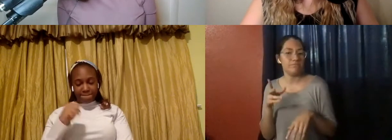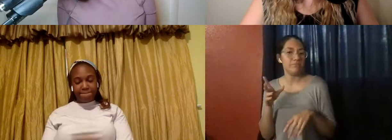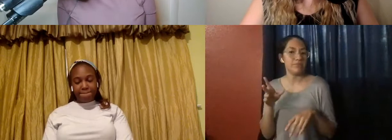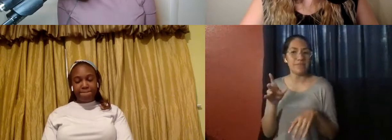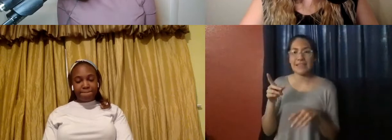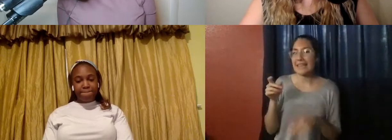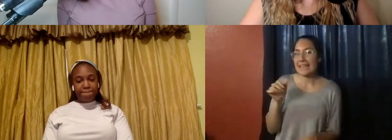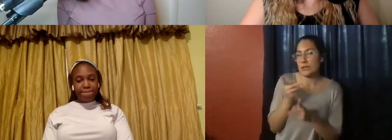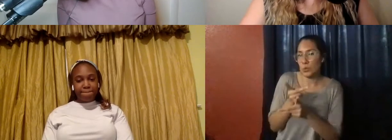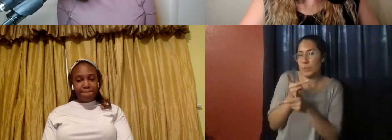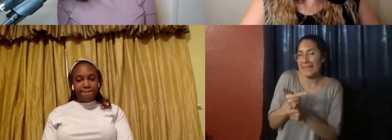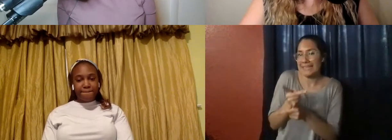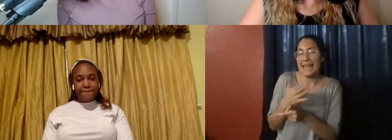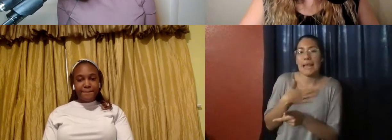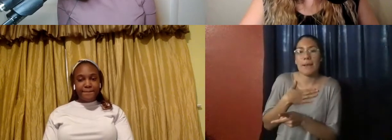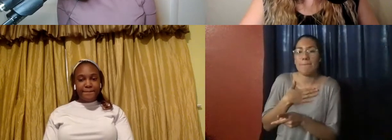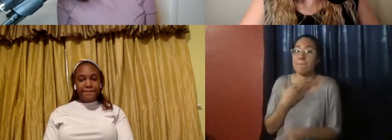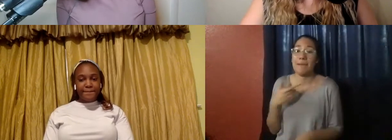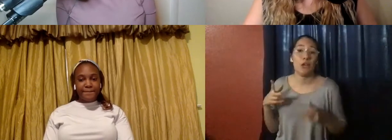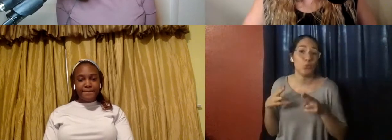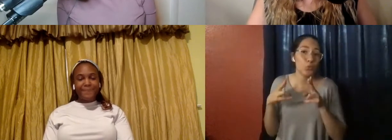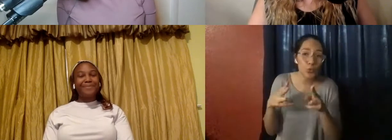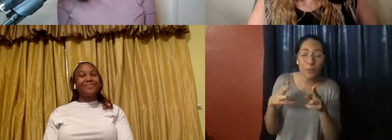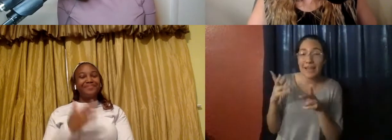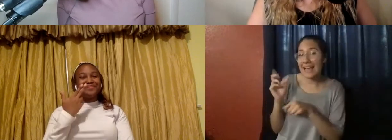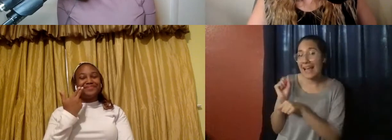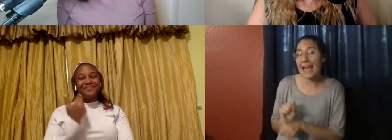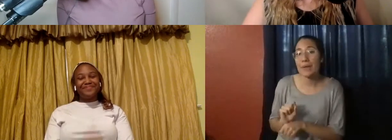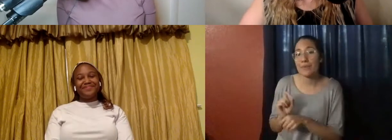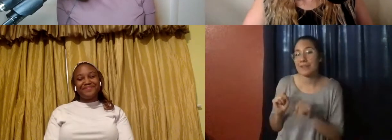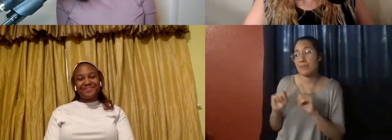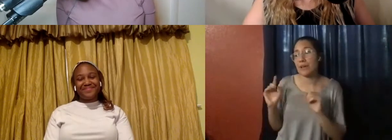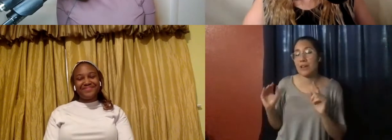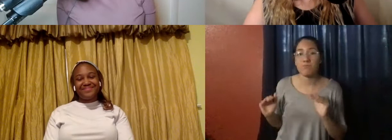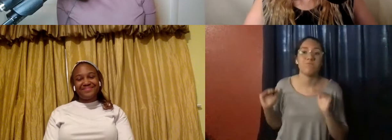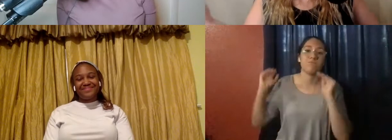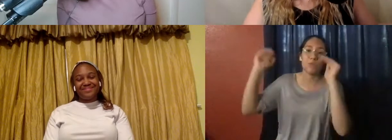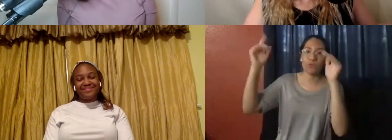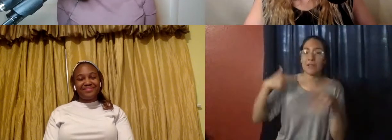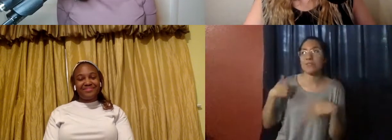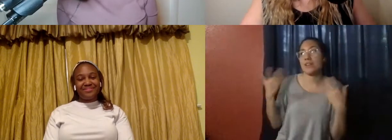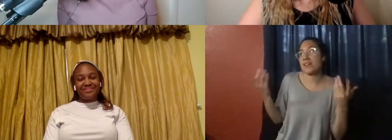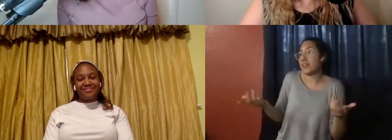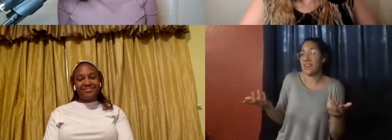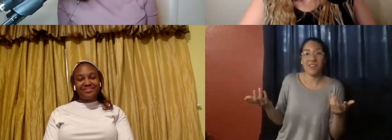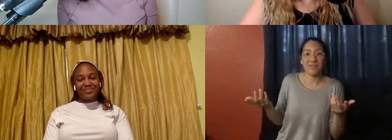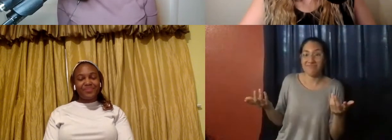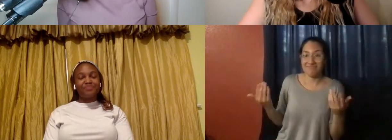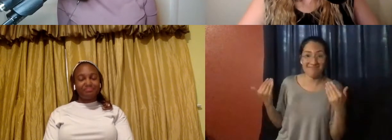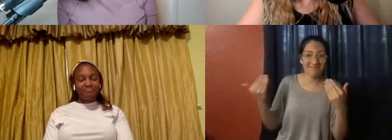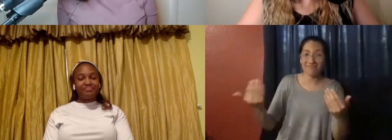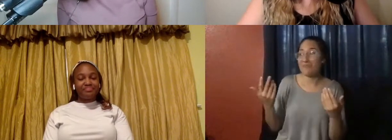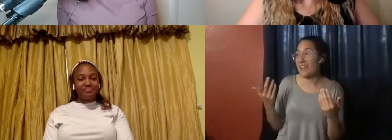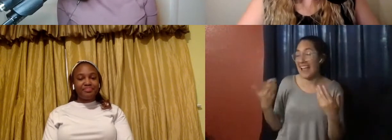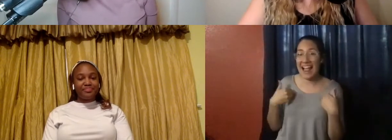as I got older, I'm just like, fuck it. You want to have sex? You want to, you know, you want to do this? Then this is,